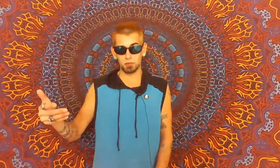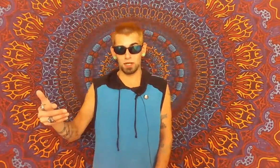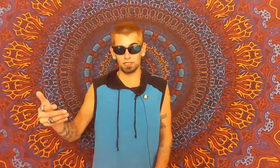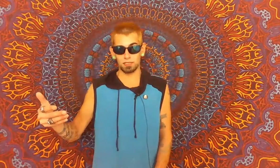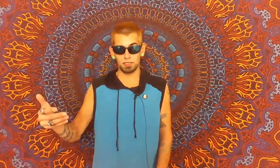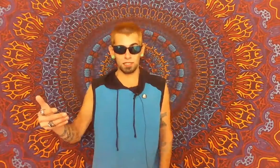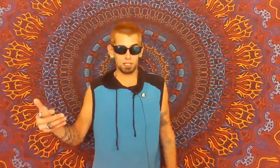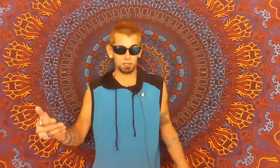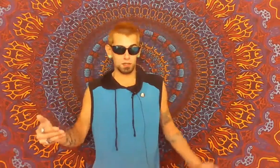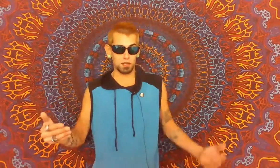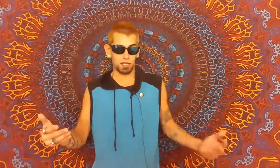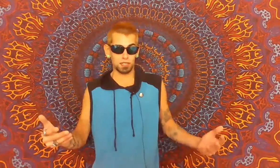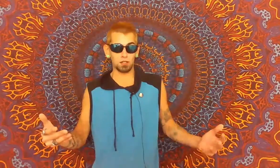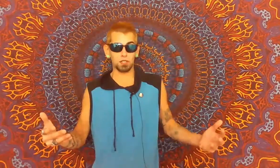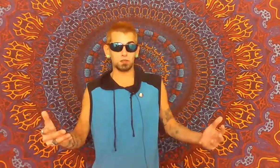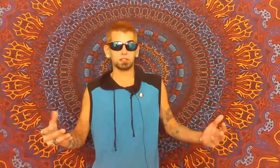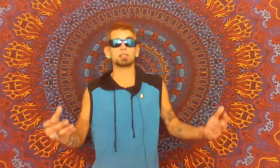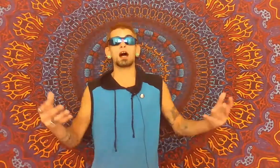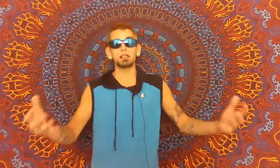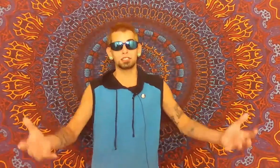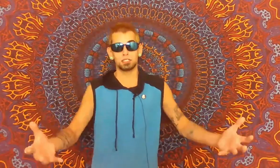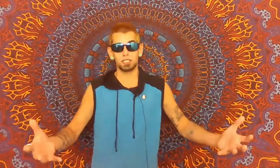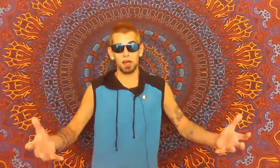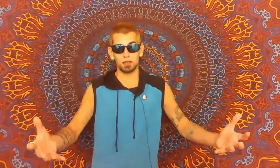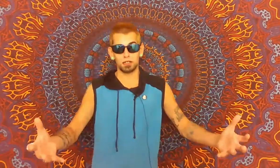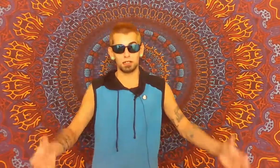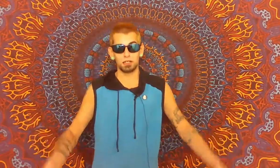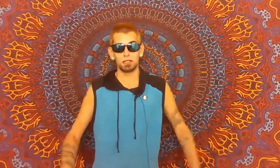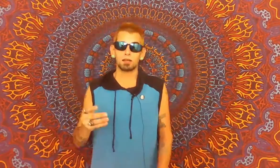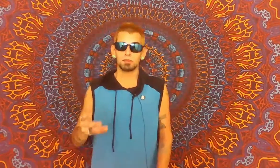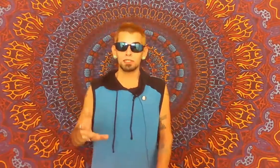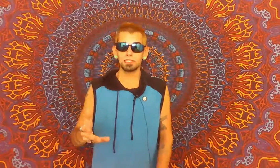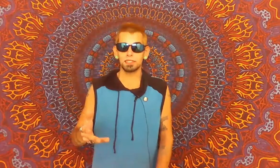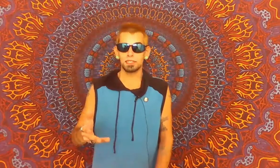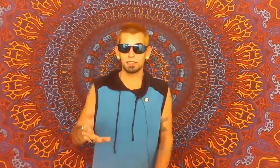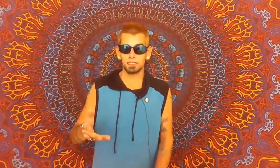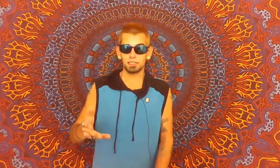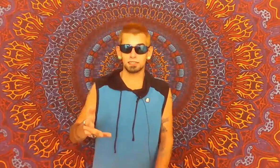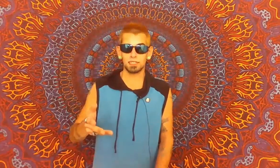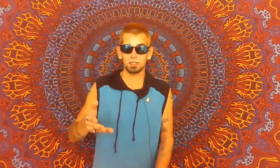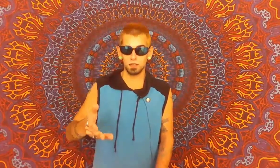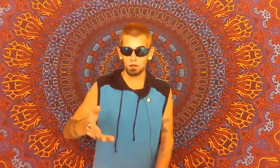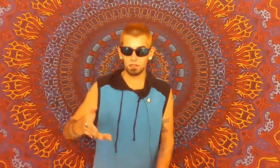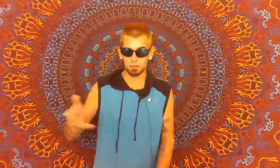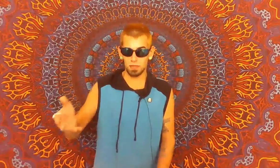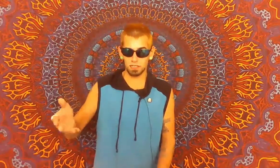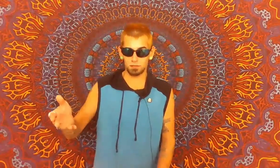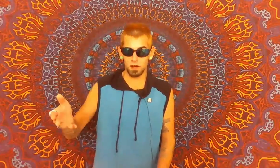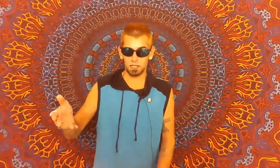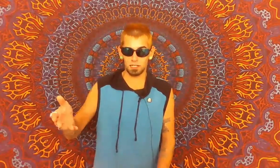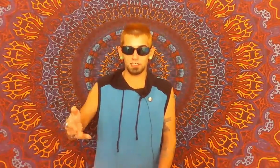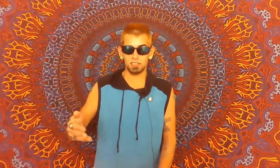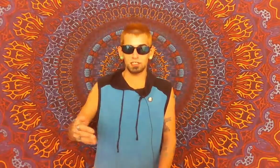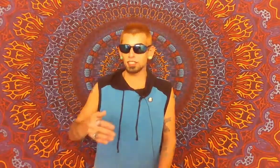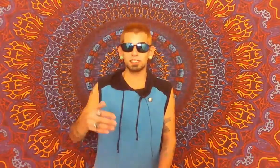graduate so that they can all go to college together. Melissa is Laura's best friend, and she doesn't